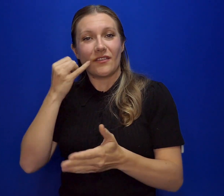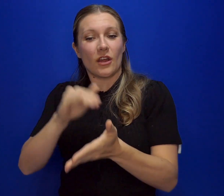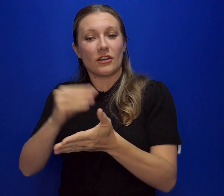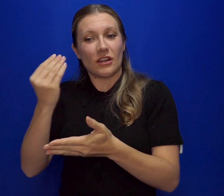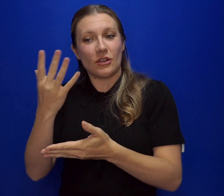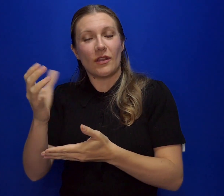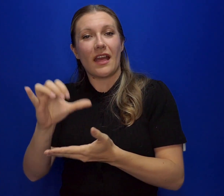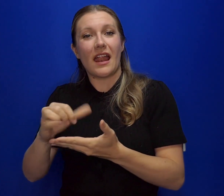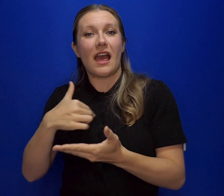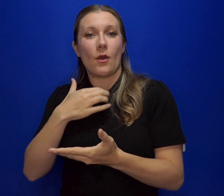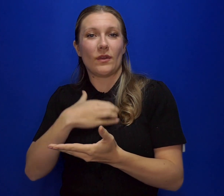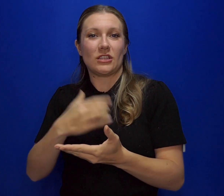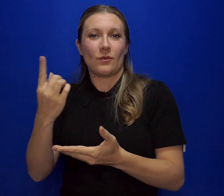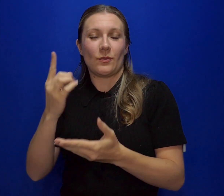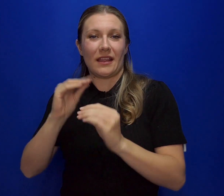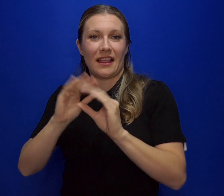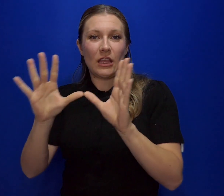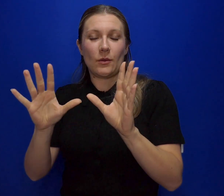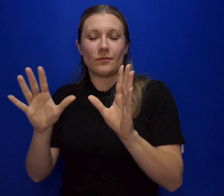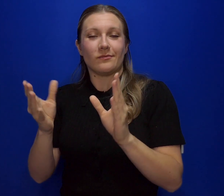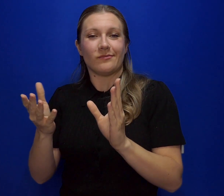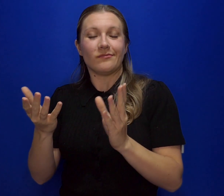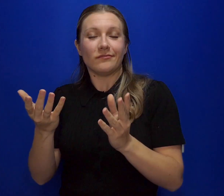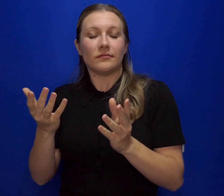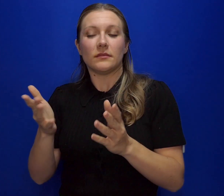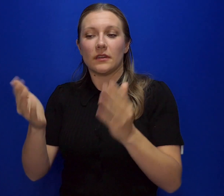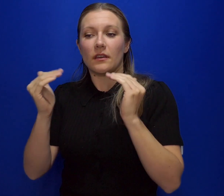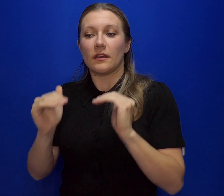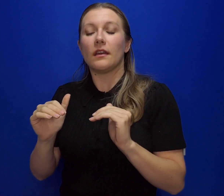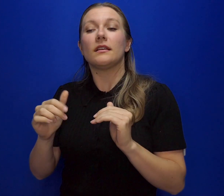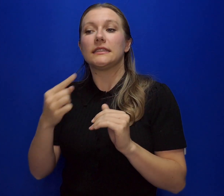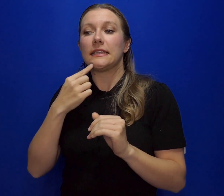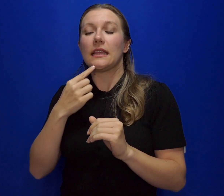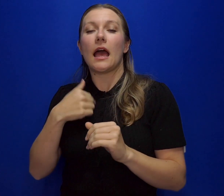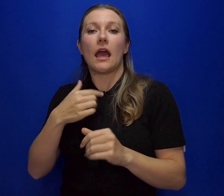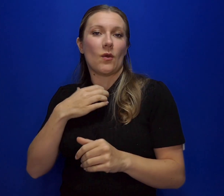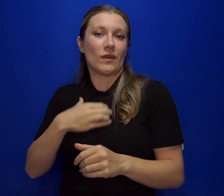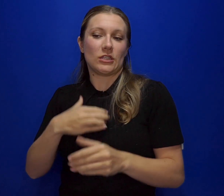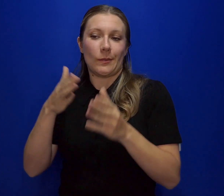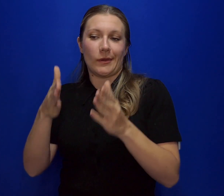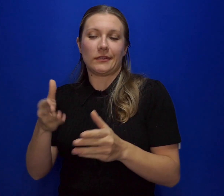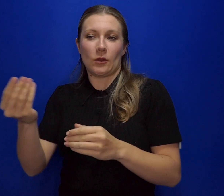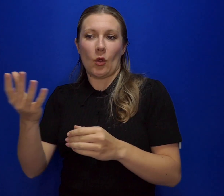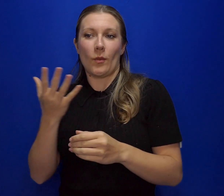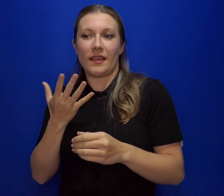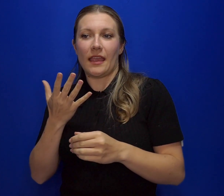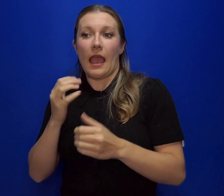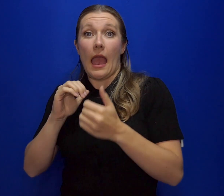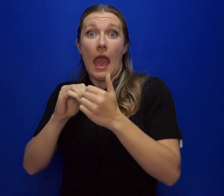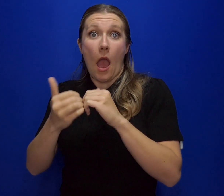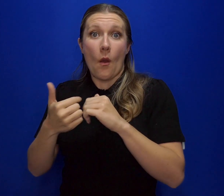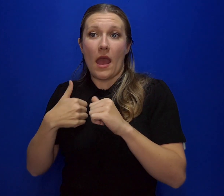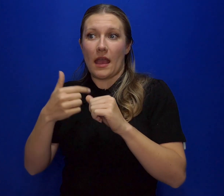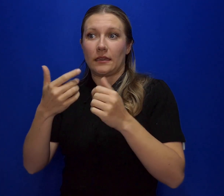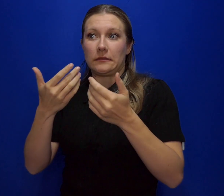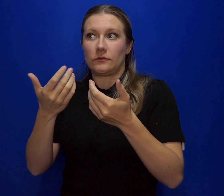earlier. Another person says, I wish someone would have started in terms of telling me where to bring those numbers down. How do I do it with basal?